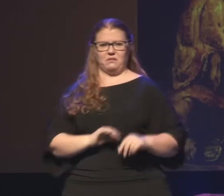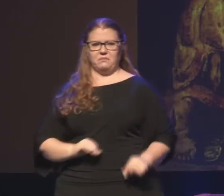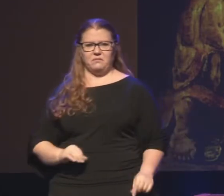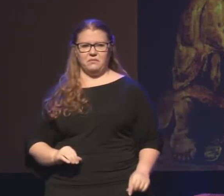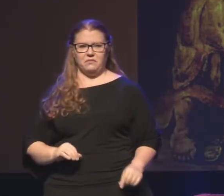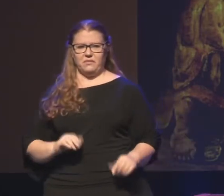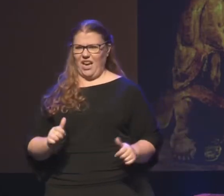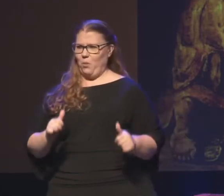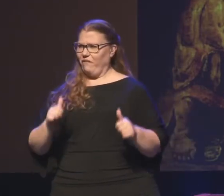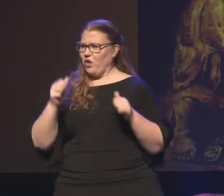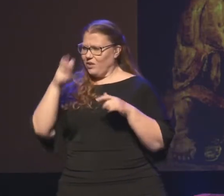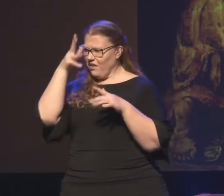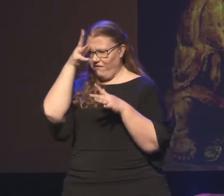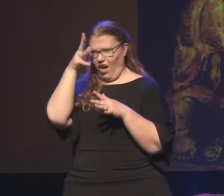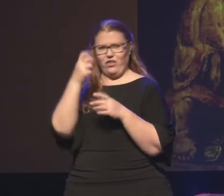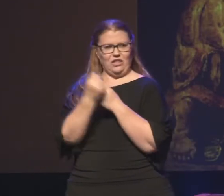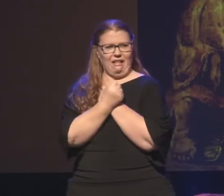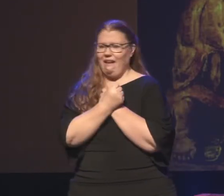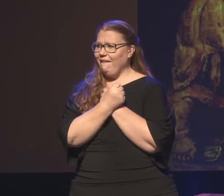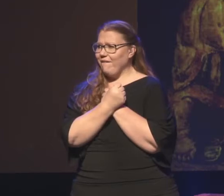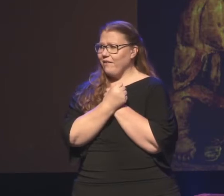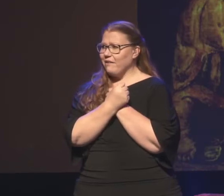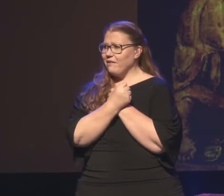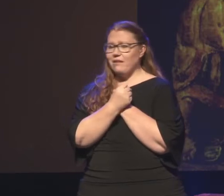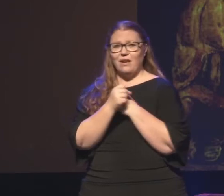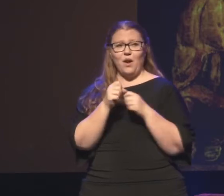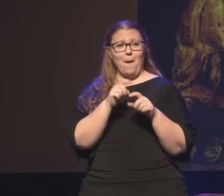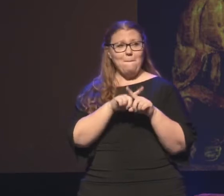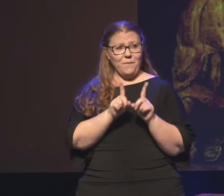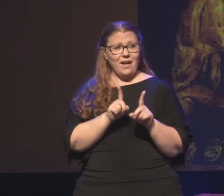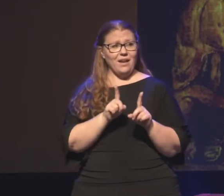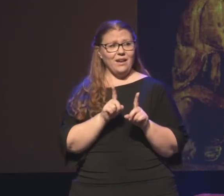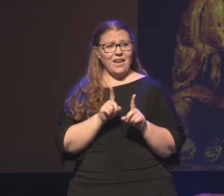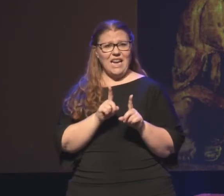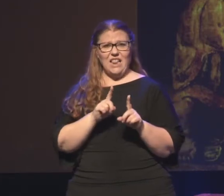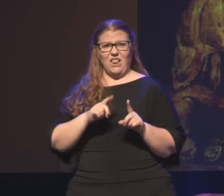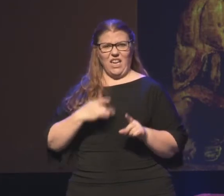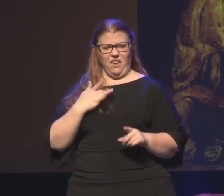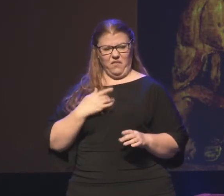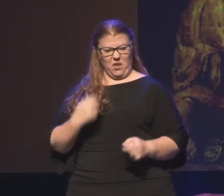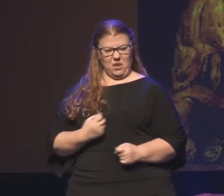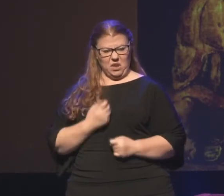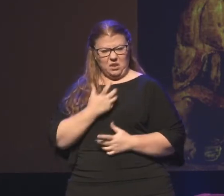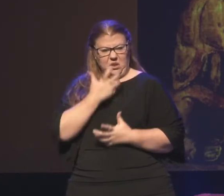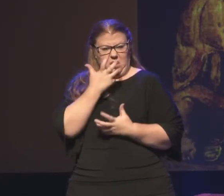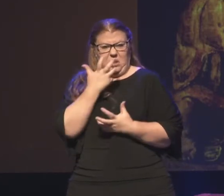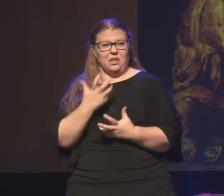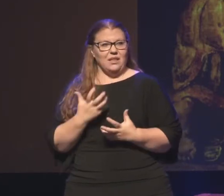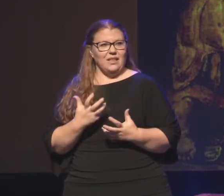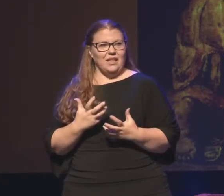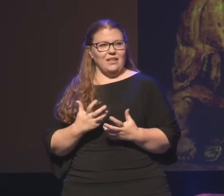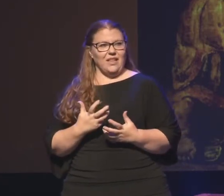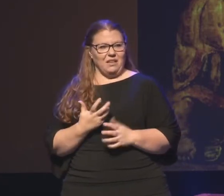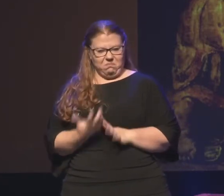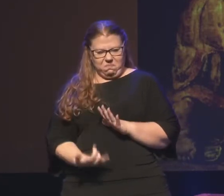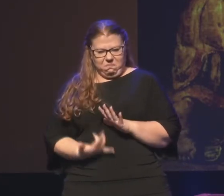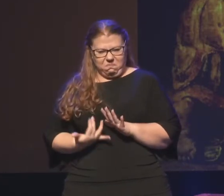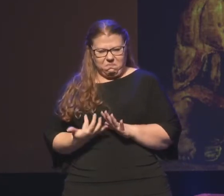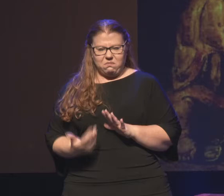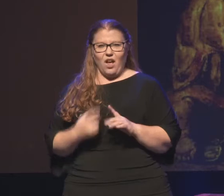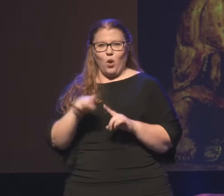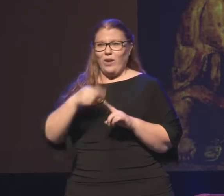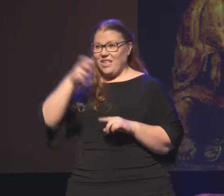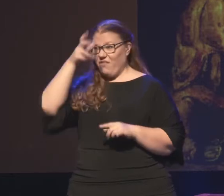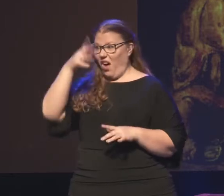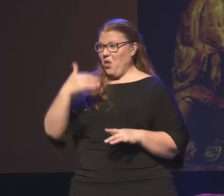only refuses the father's love, but he's infuriated and scandalized when his father has